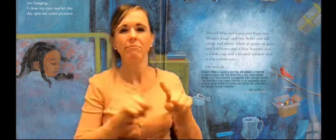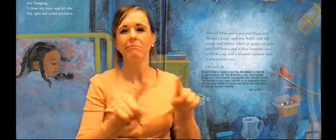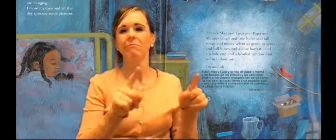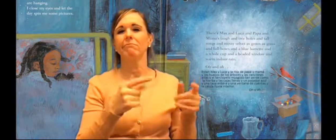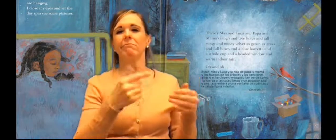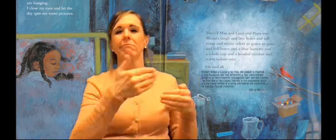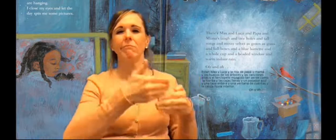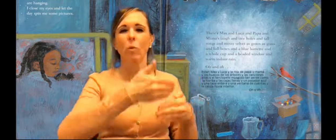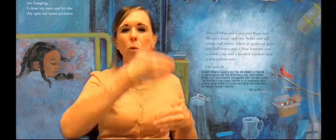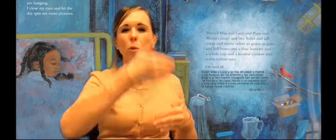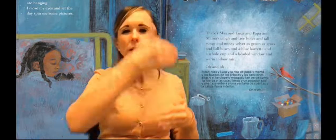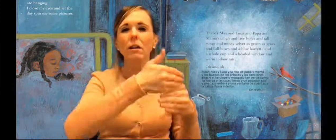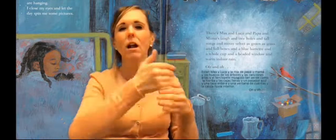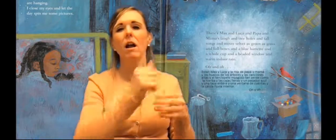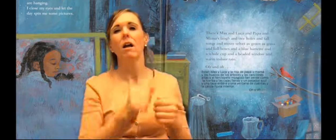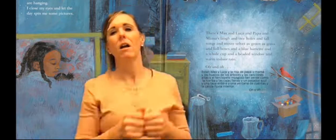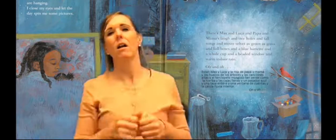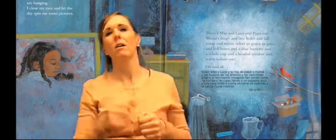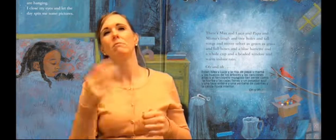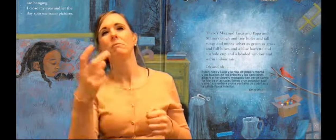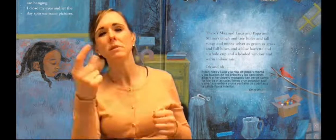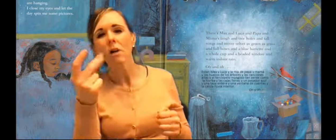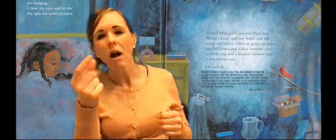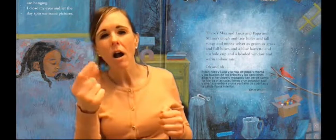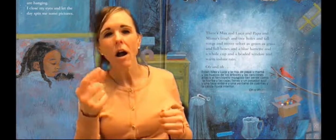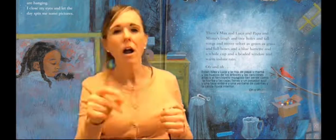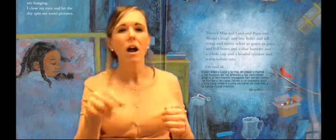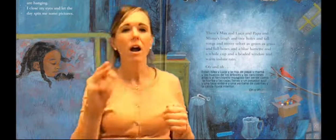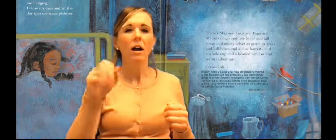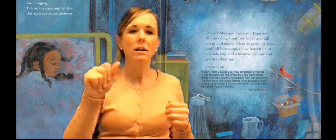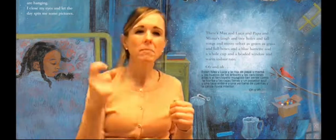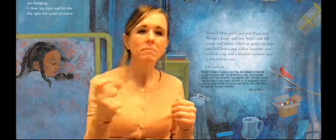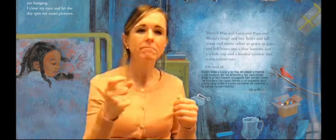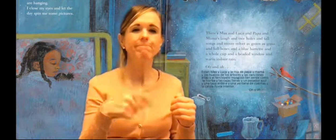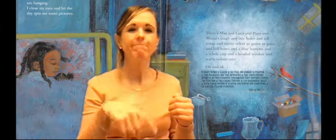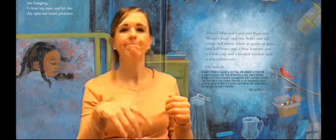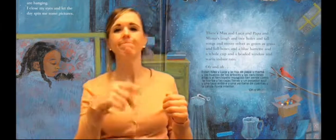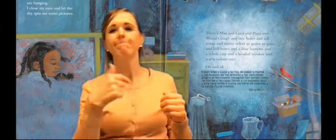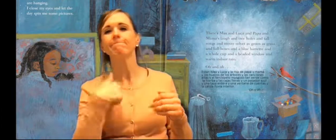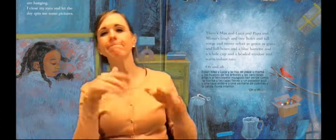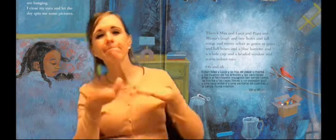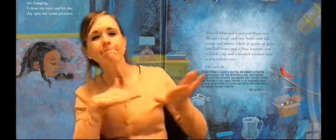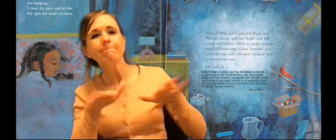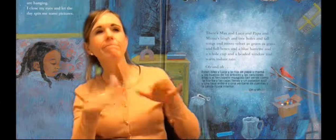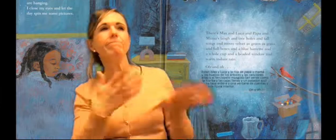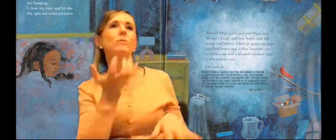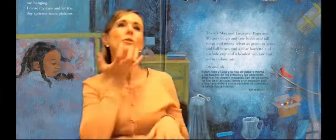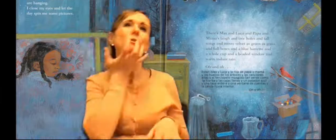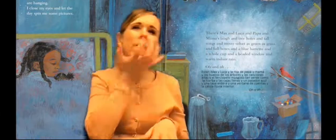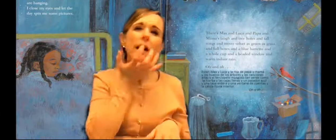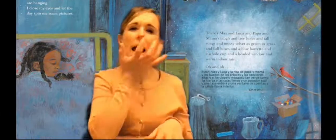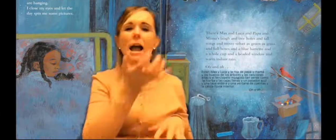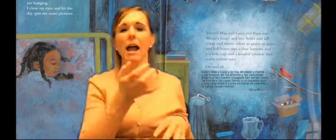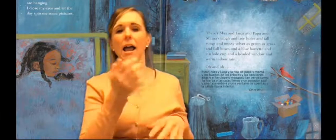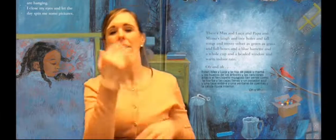seeing so many different things. The window, the dog,